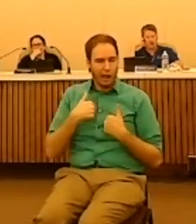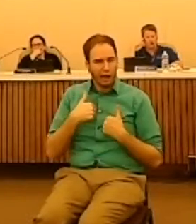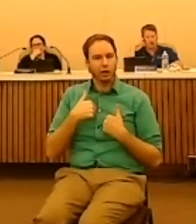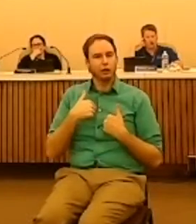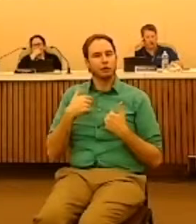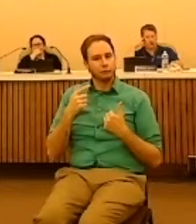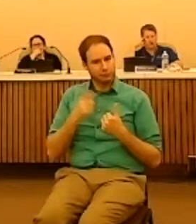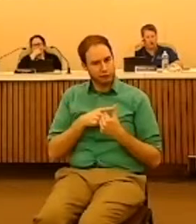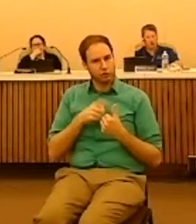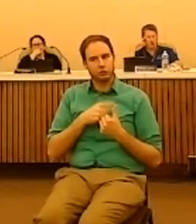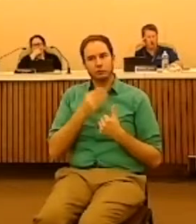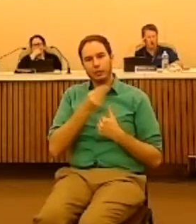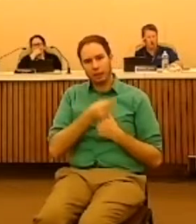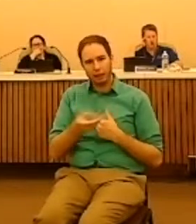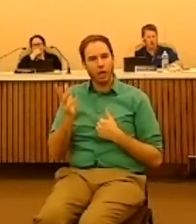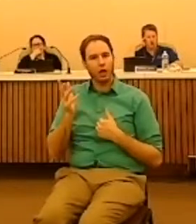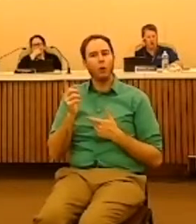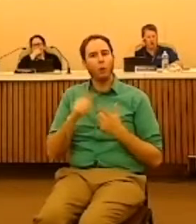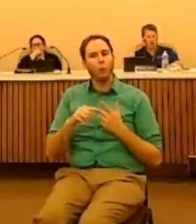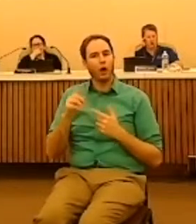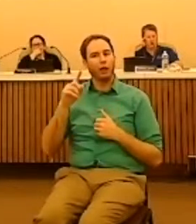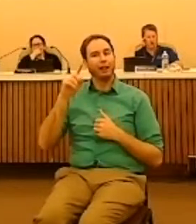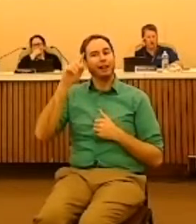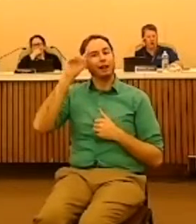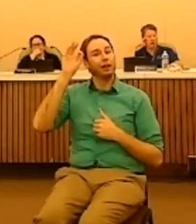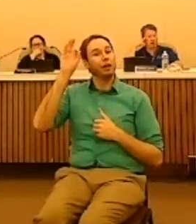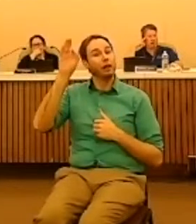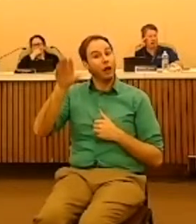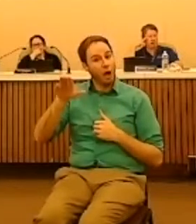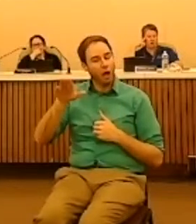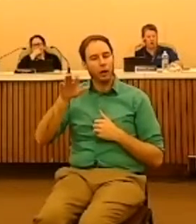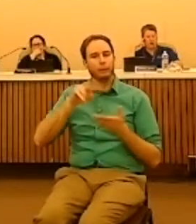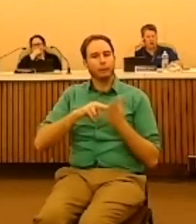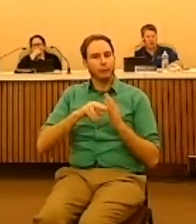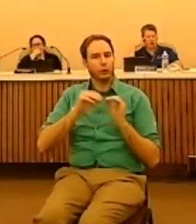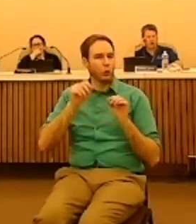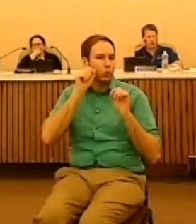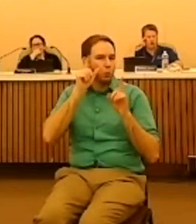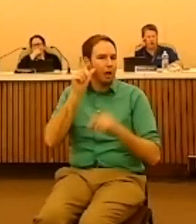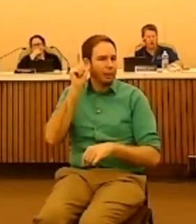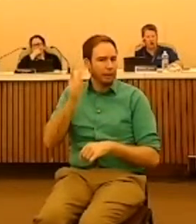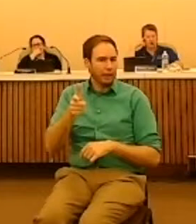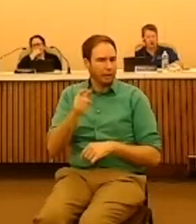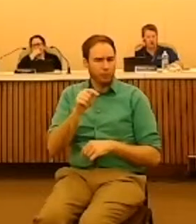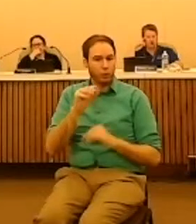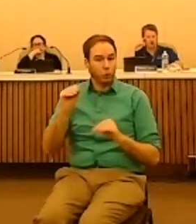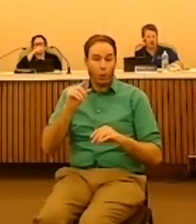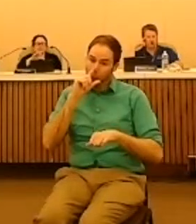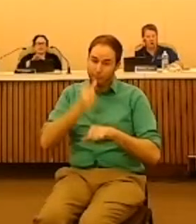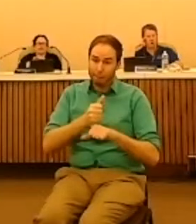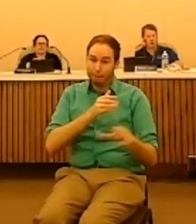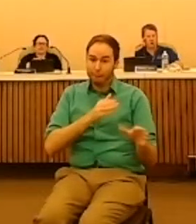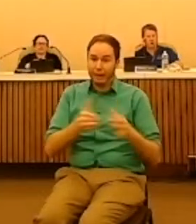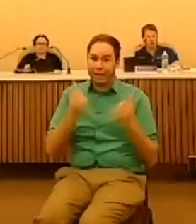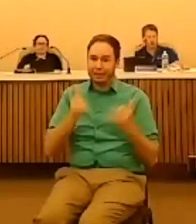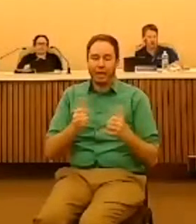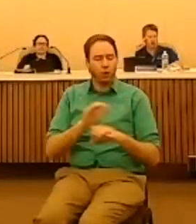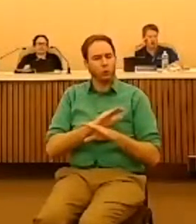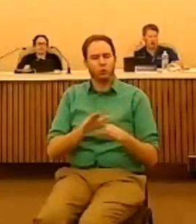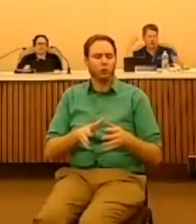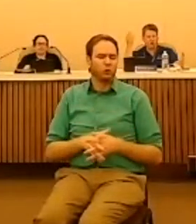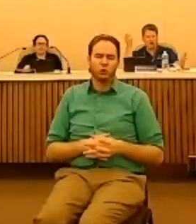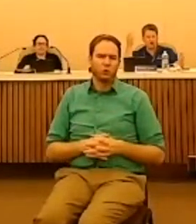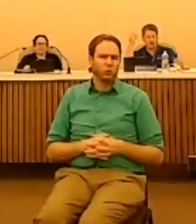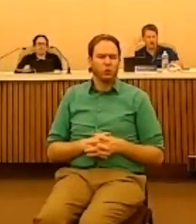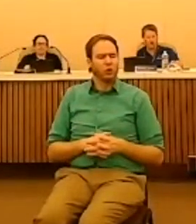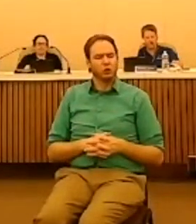let people know what we're thinking so that it's not suddenly a surprise, but I don't want people to get fearful either. So it's kind